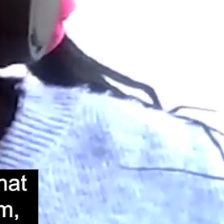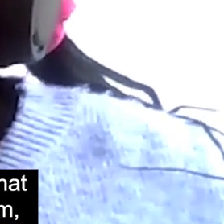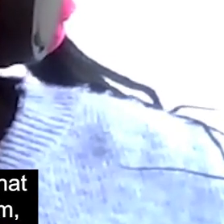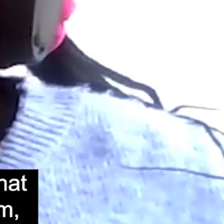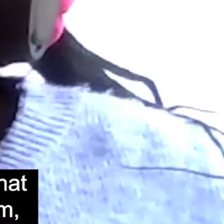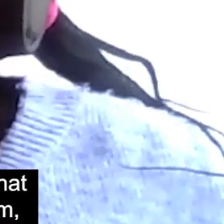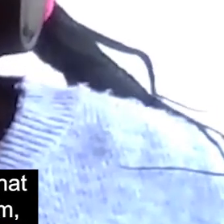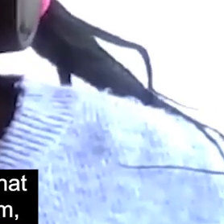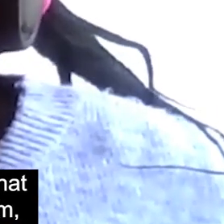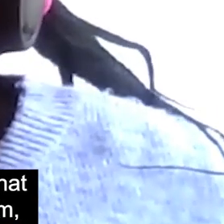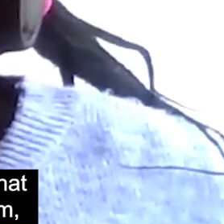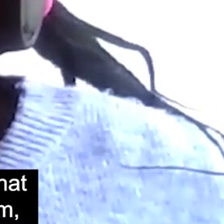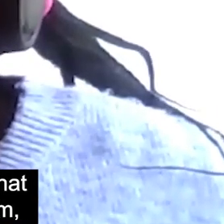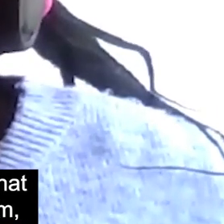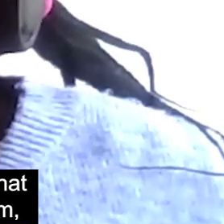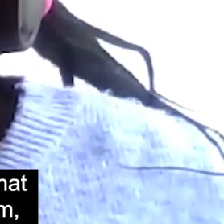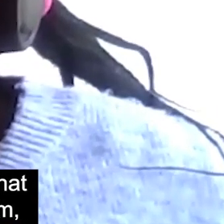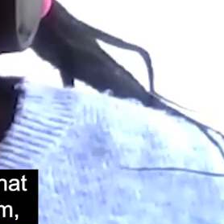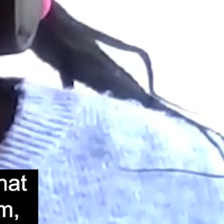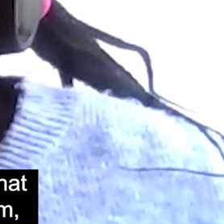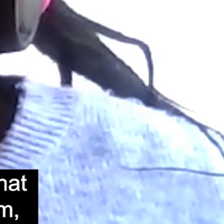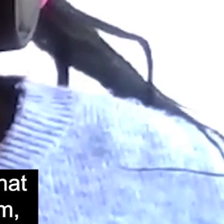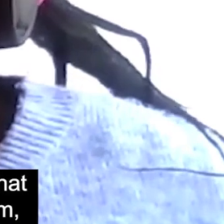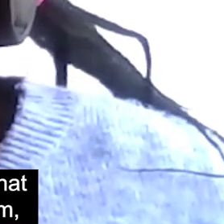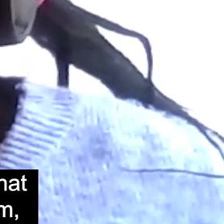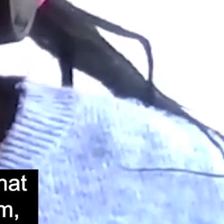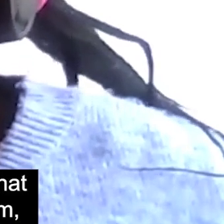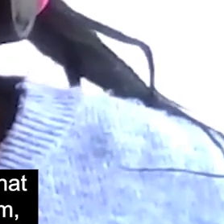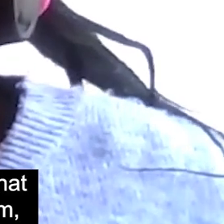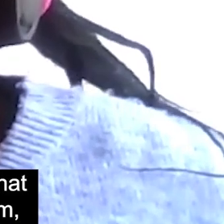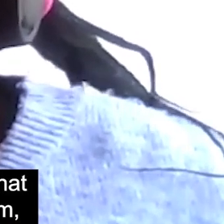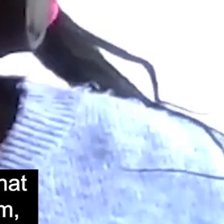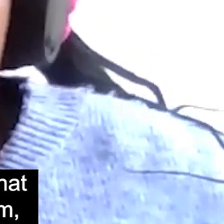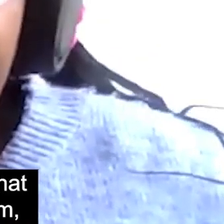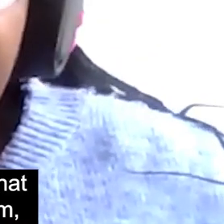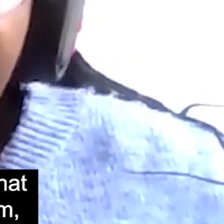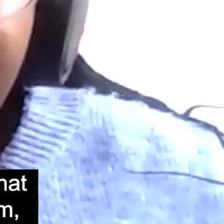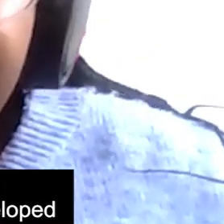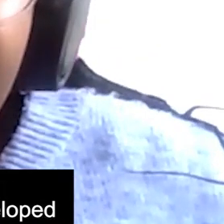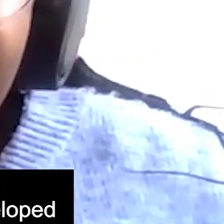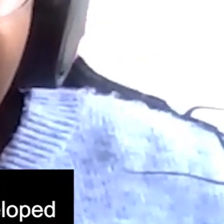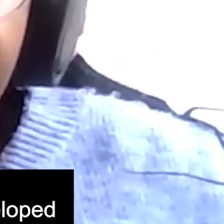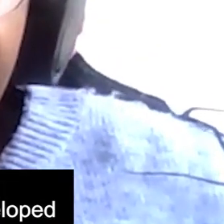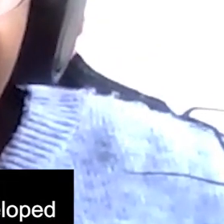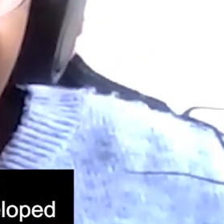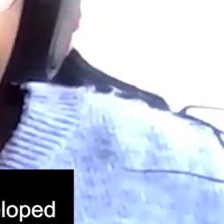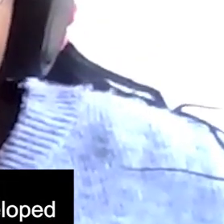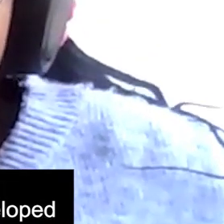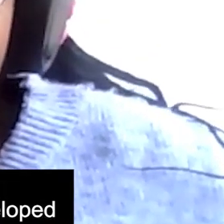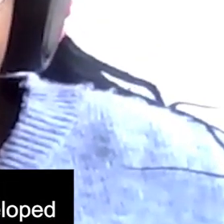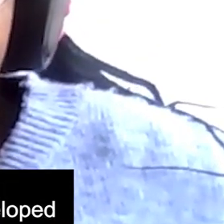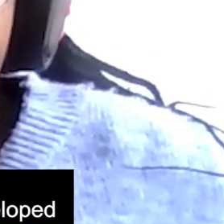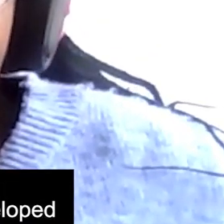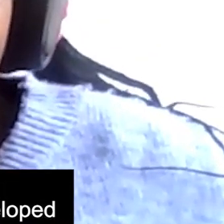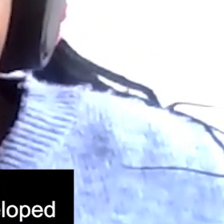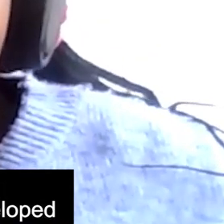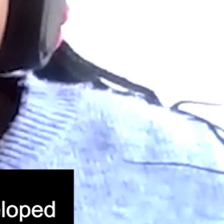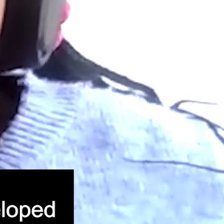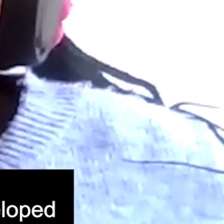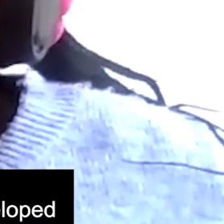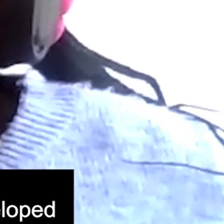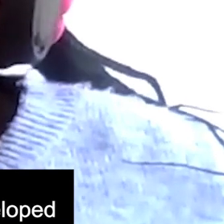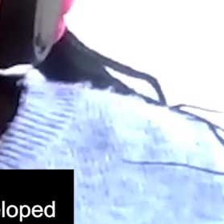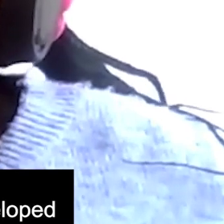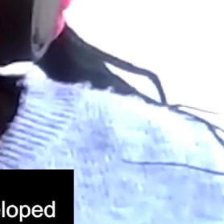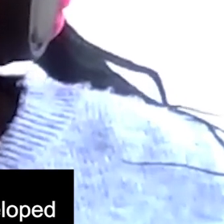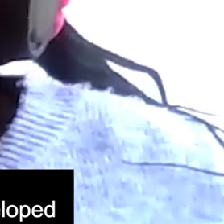them about what makes them angry, what matters to them, and the barriers that they are facing.